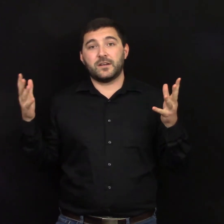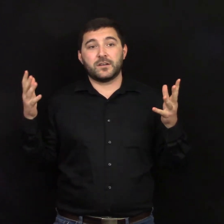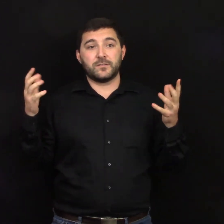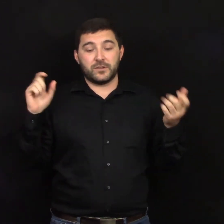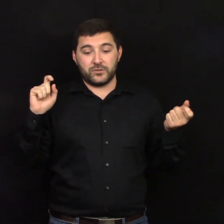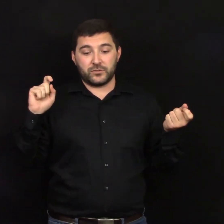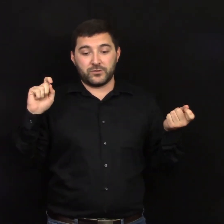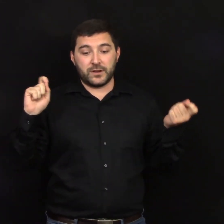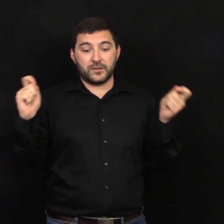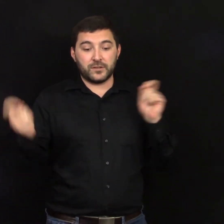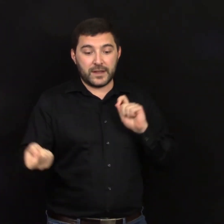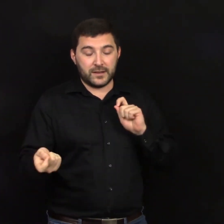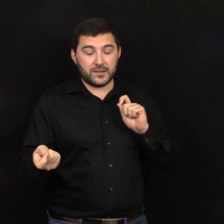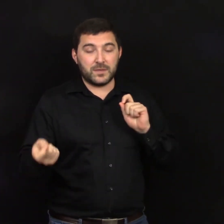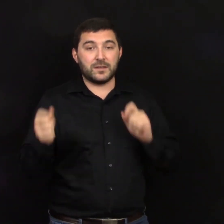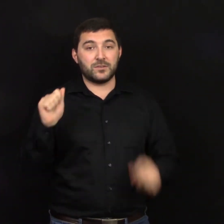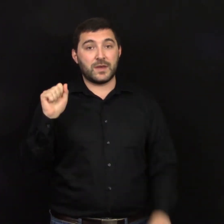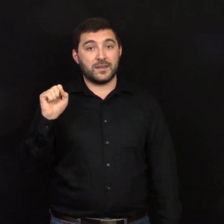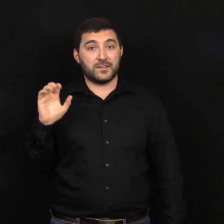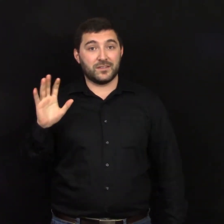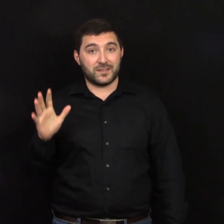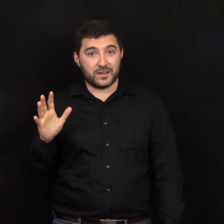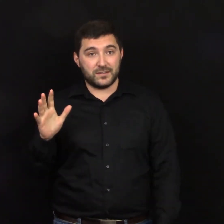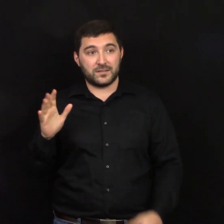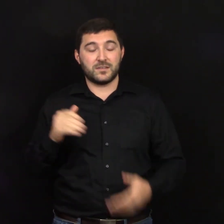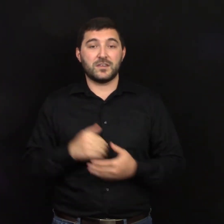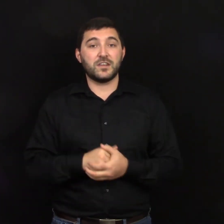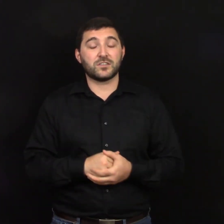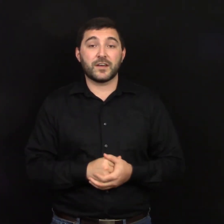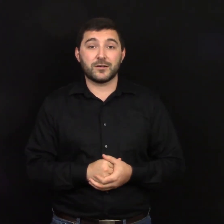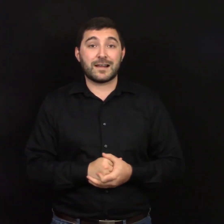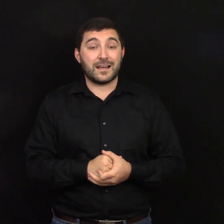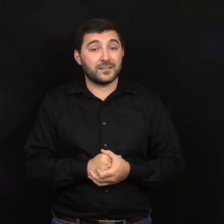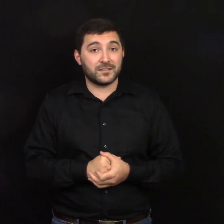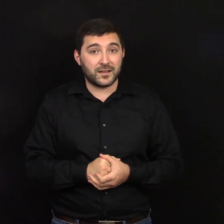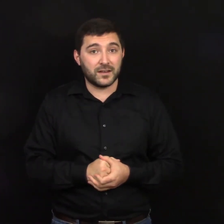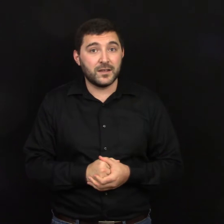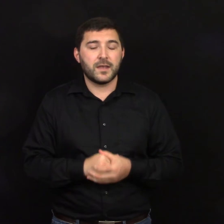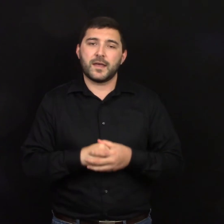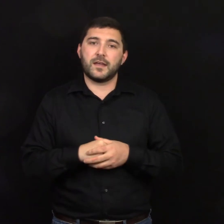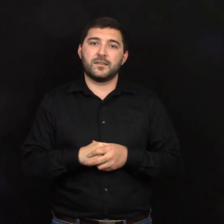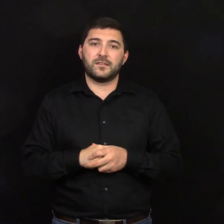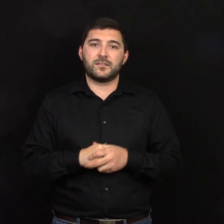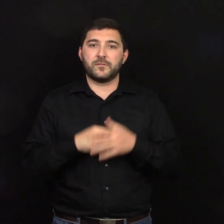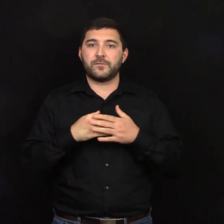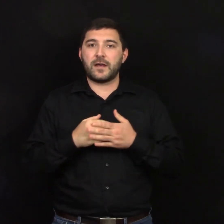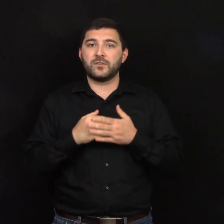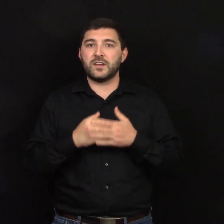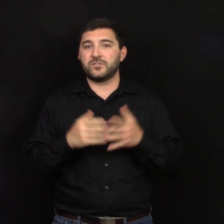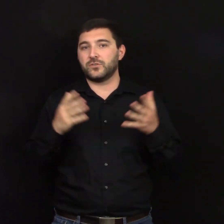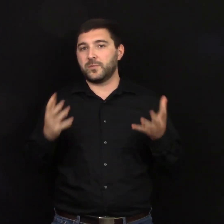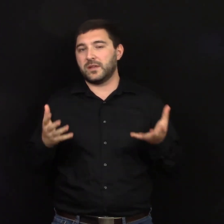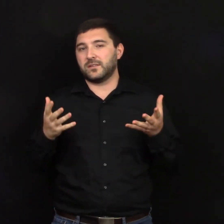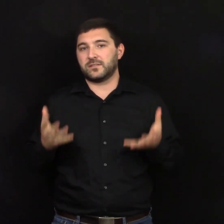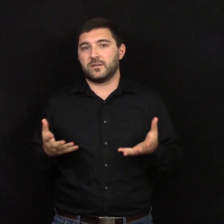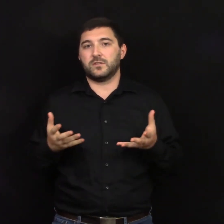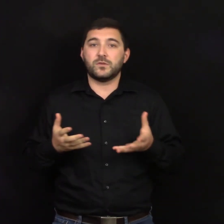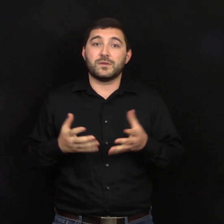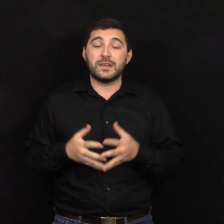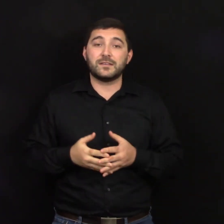and translating them into ASL signs. Each letter has a sign, and this is the foundational basic skill you need to